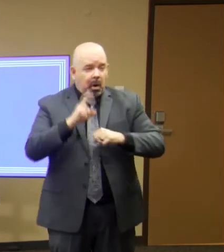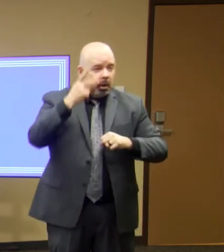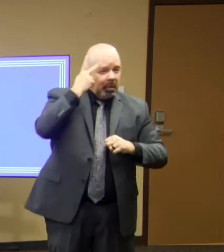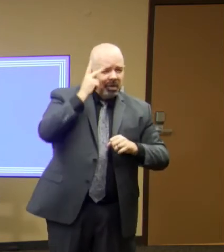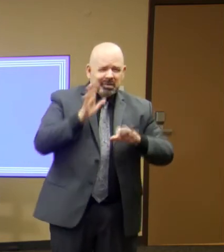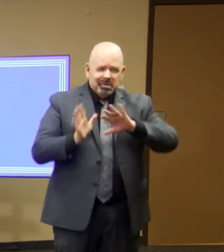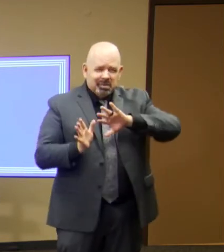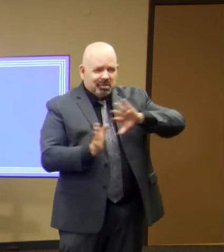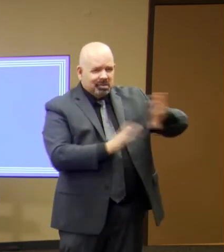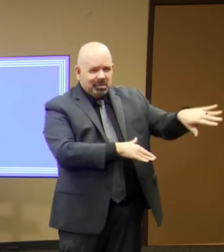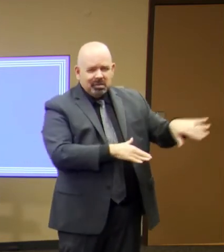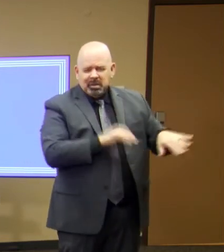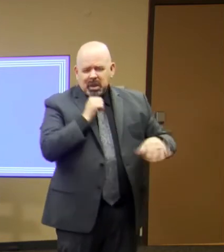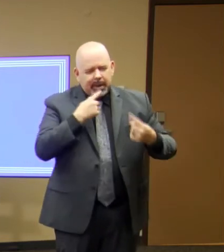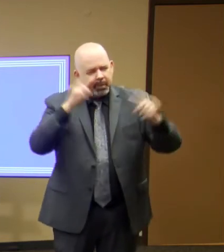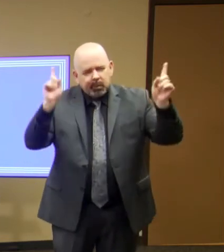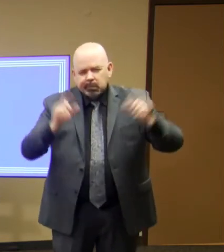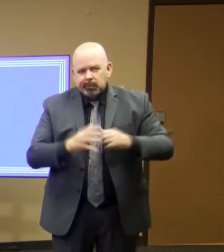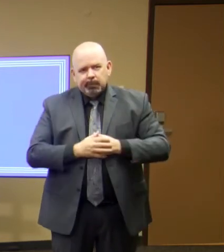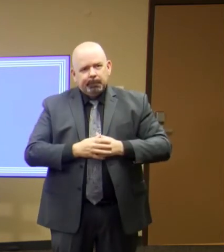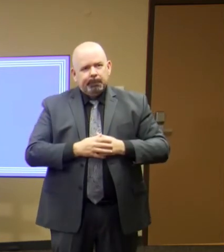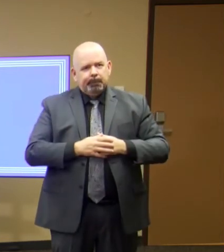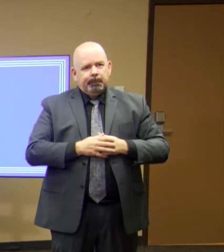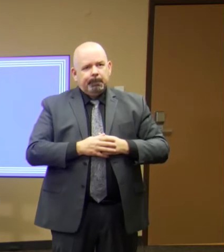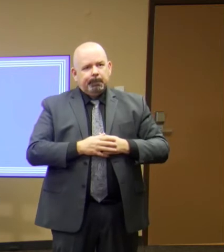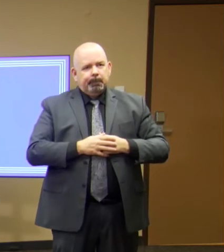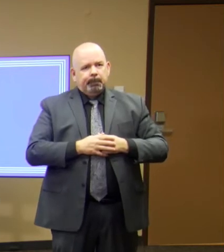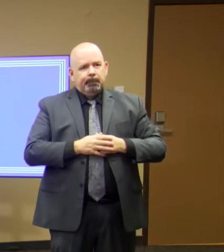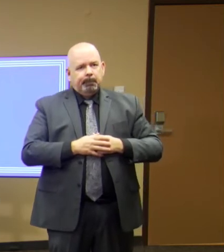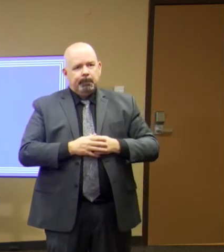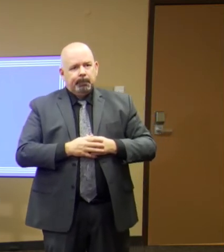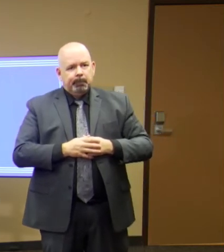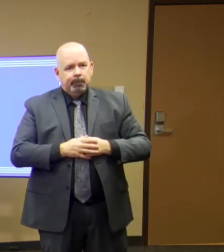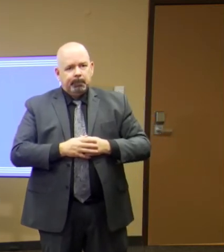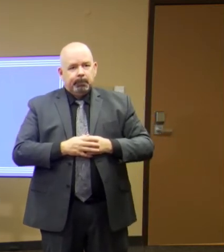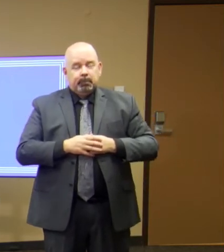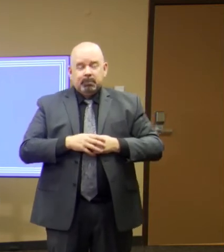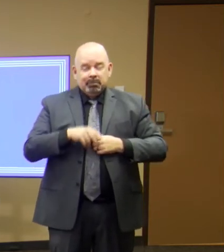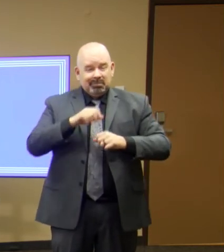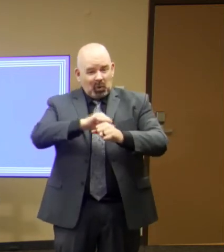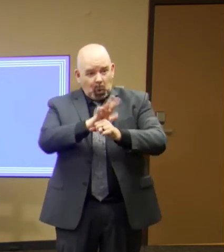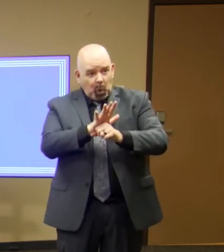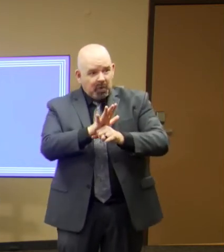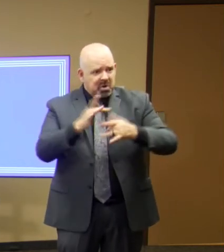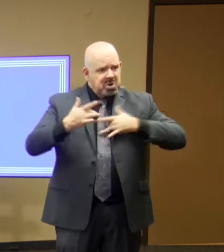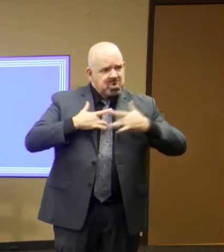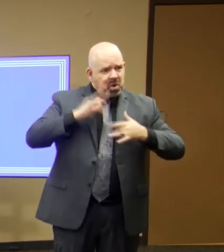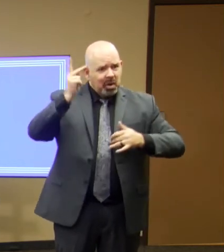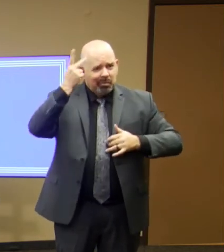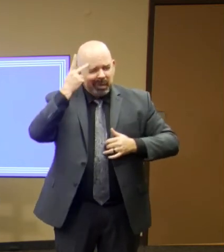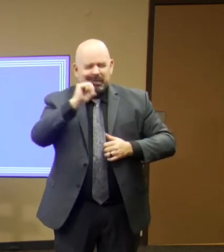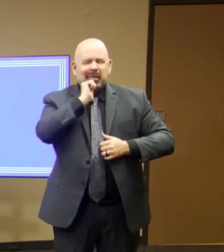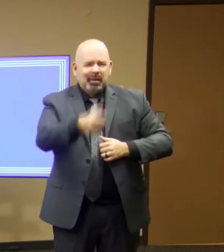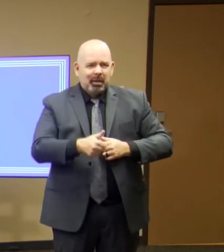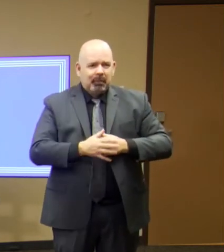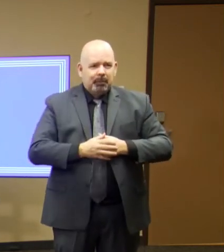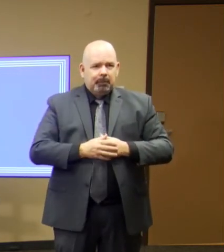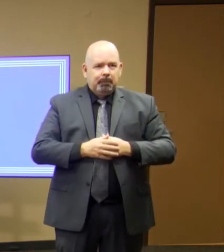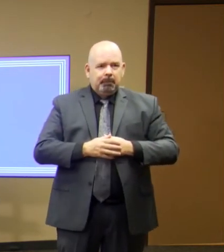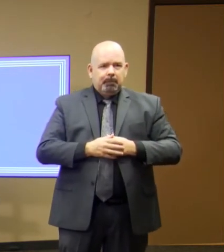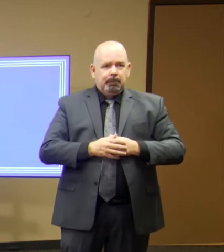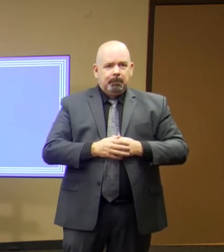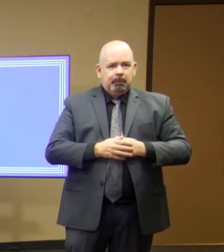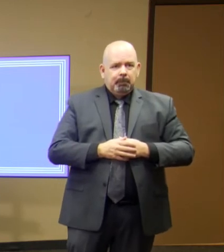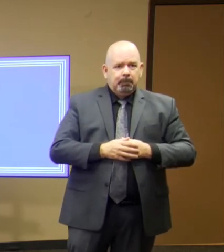the virus doesn't care, right? The virus is only going to respond to what medically and scientifically